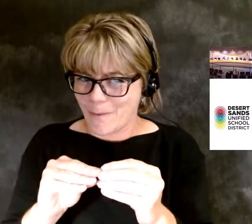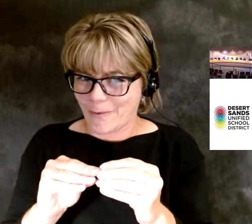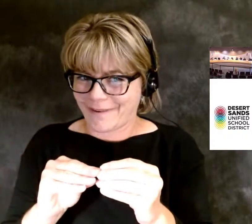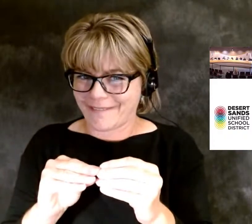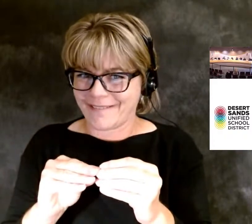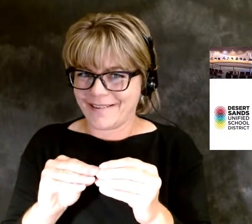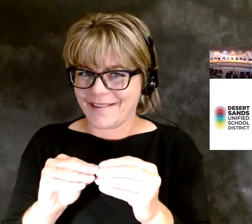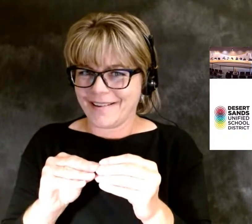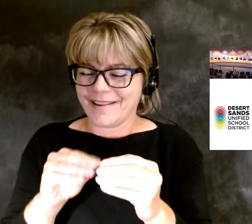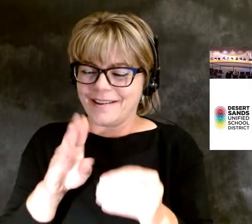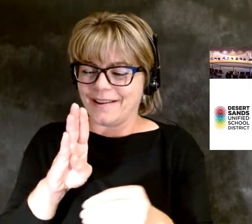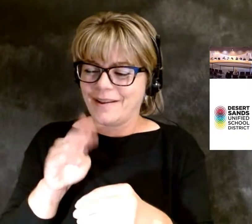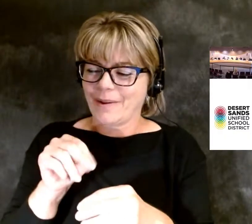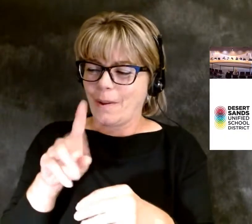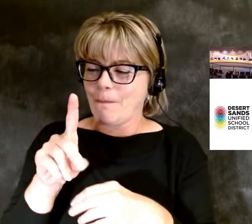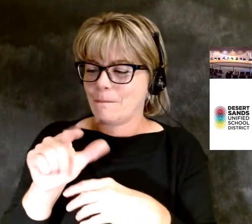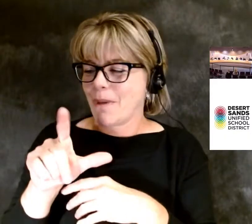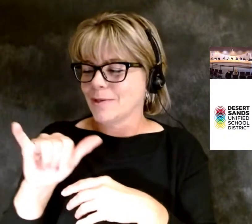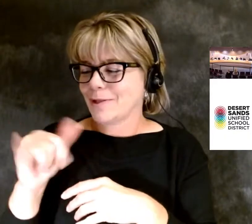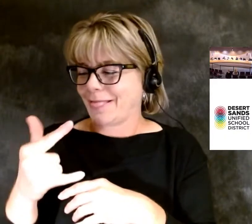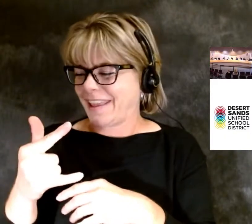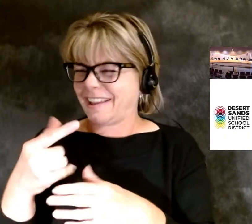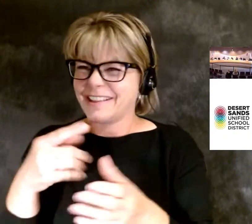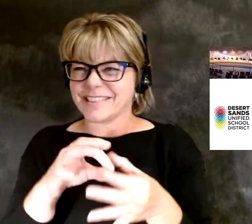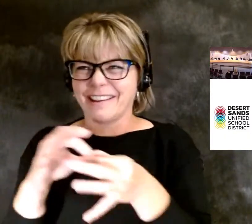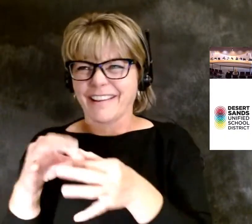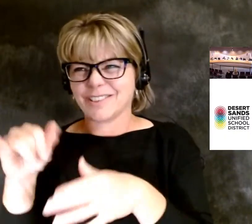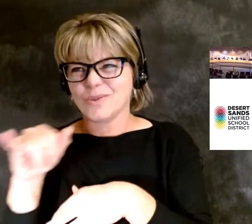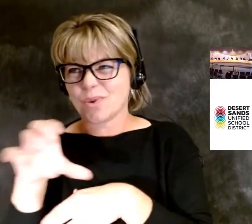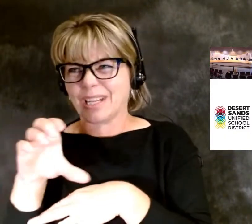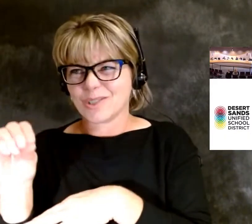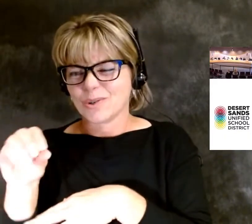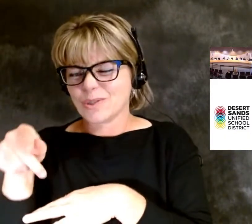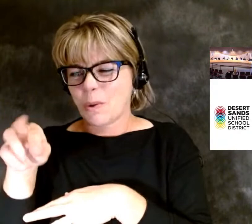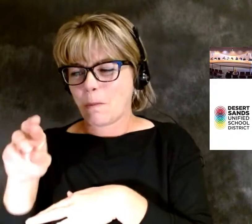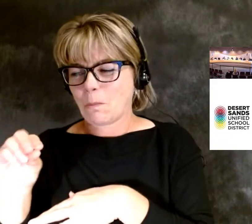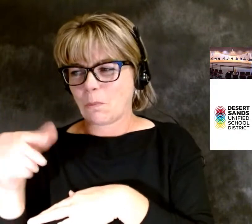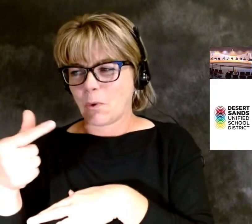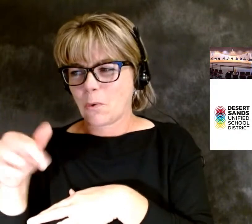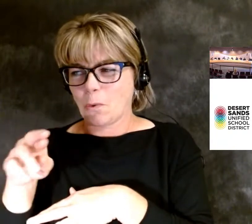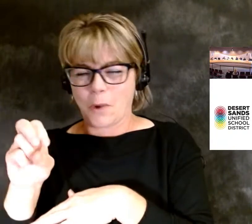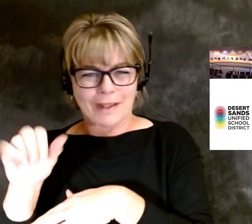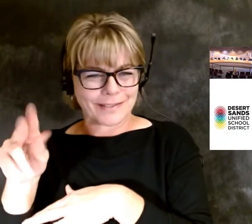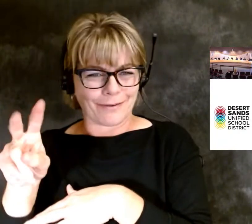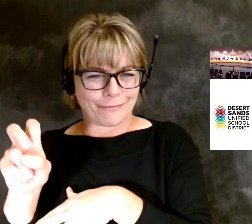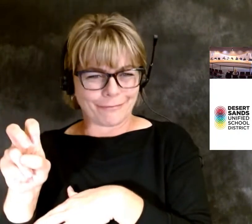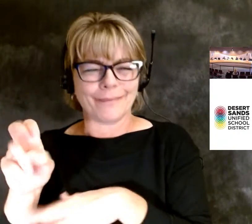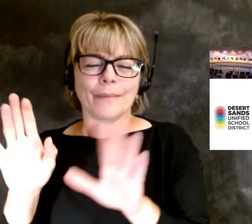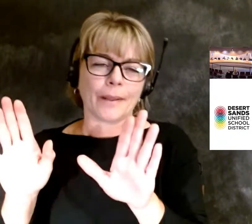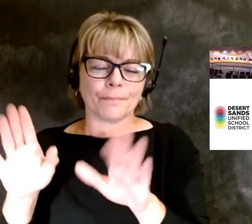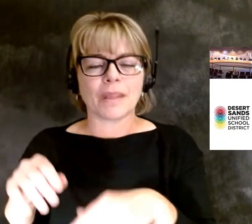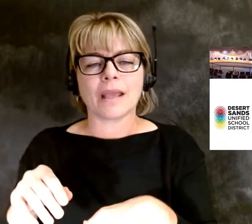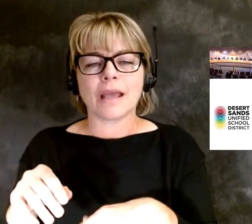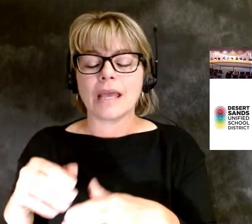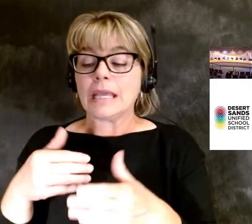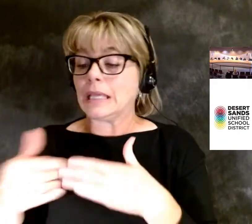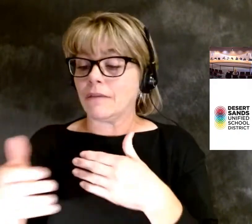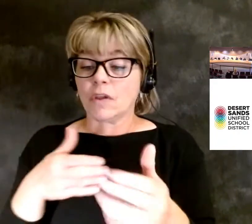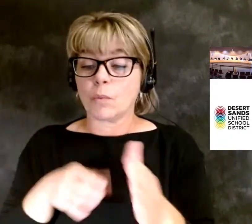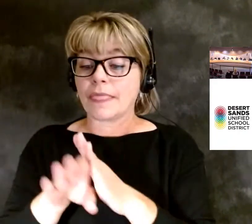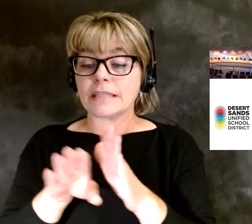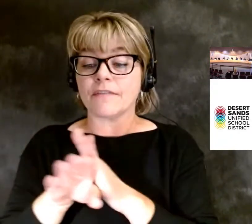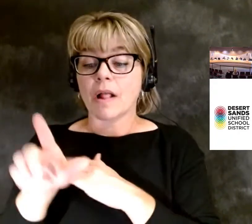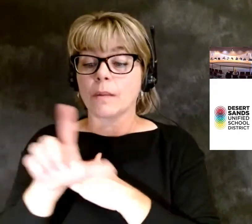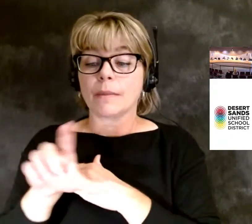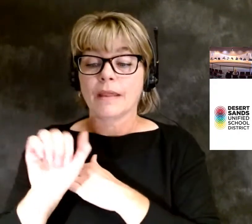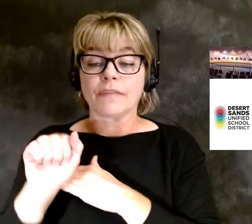Bundle your auto. Yeah. And it's for that reason, right? Just for greater transparency. And even in the development of the LCAP, it helps us